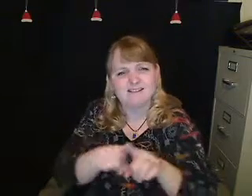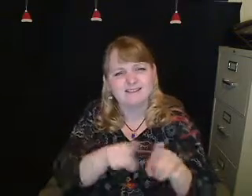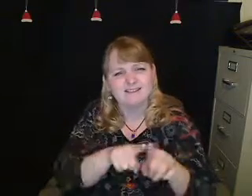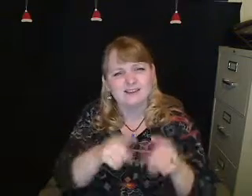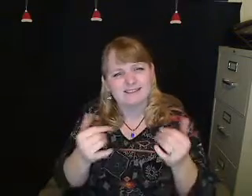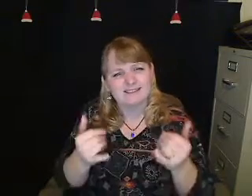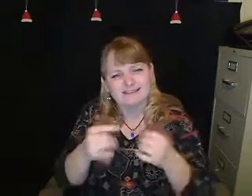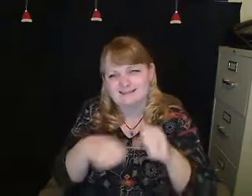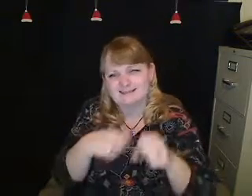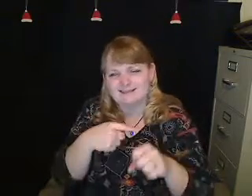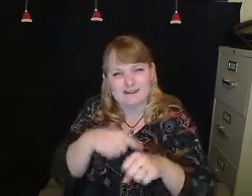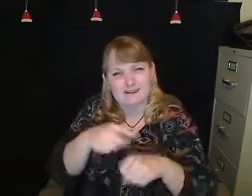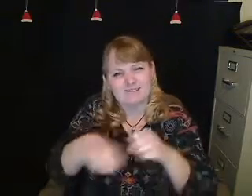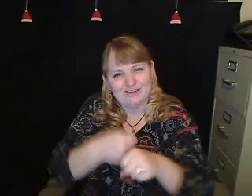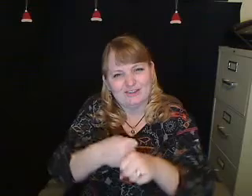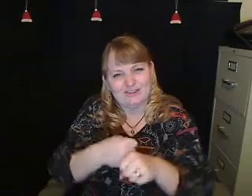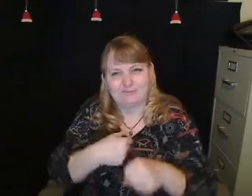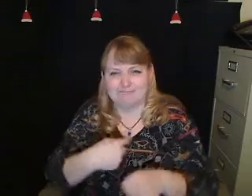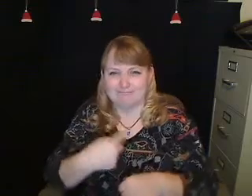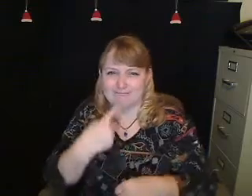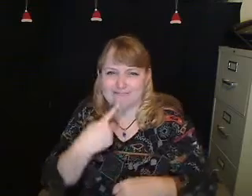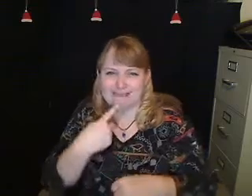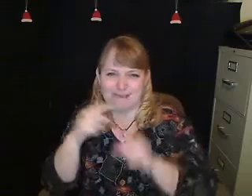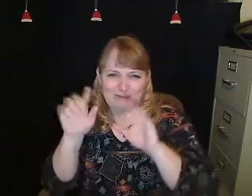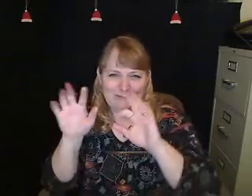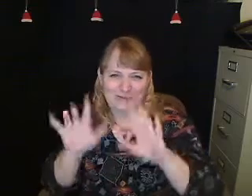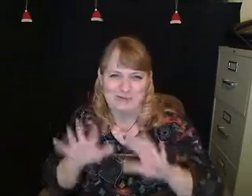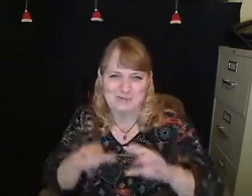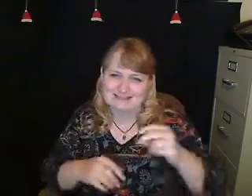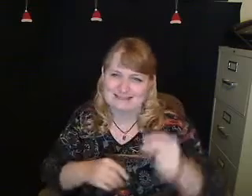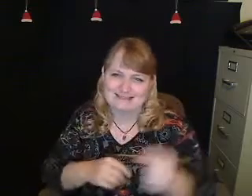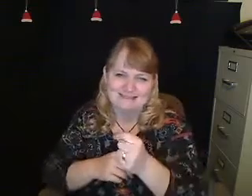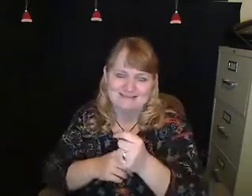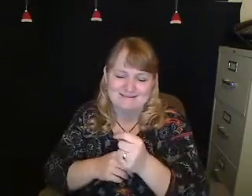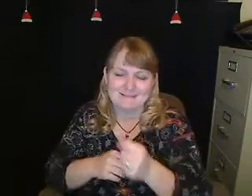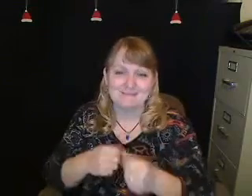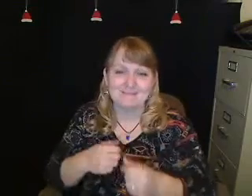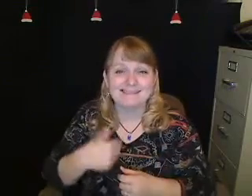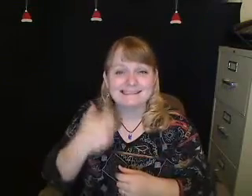trying. A, B, C, D, E, F, G. Right.